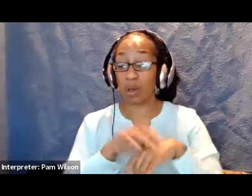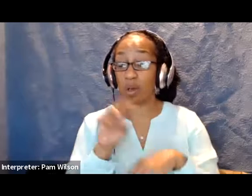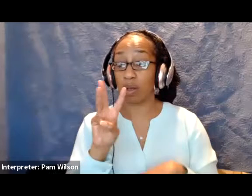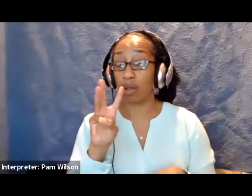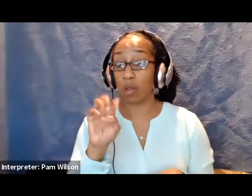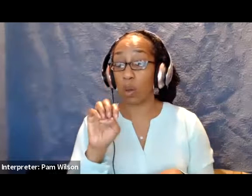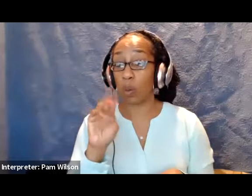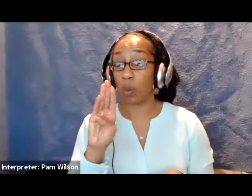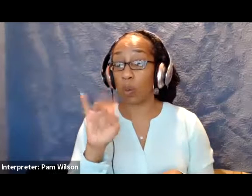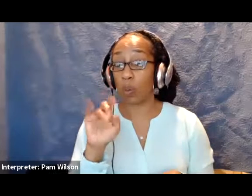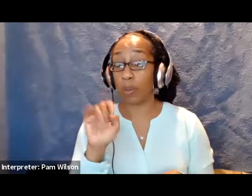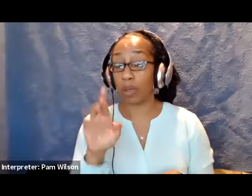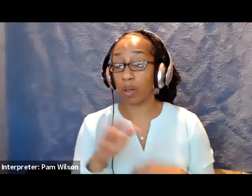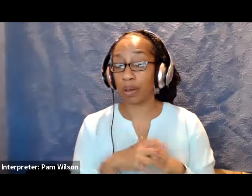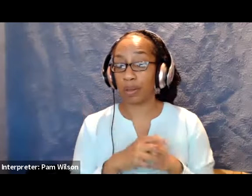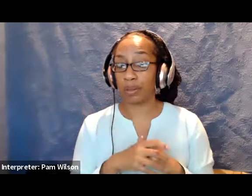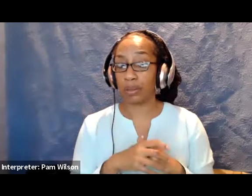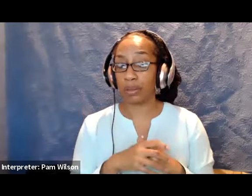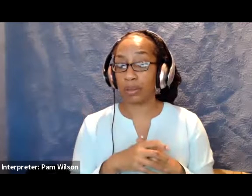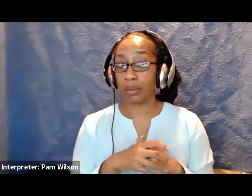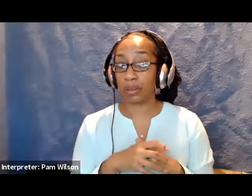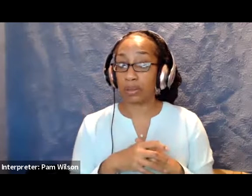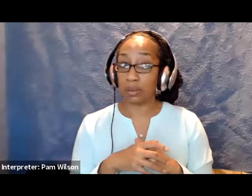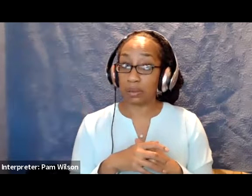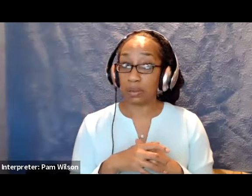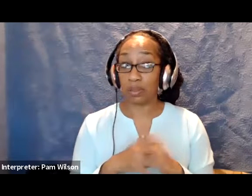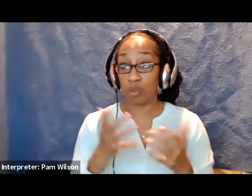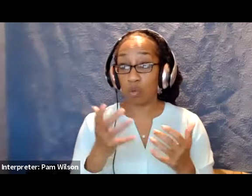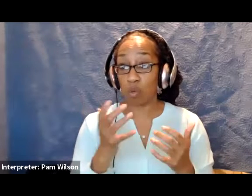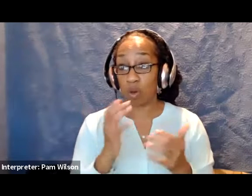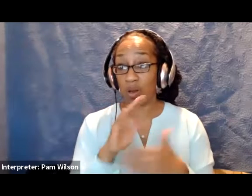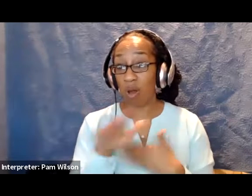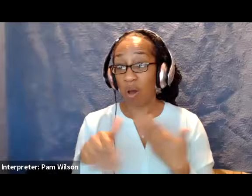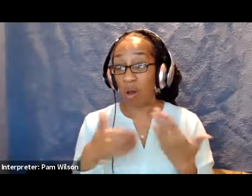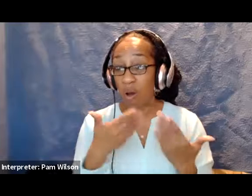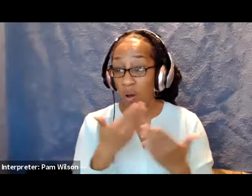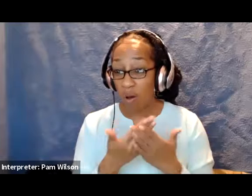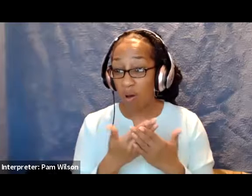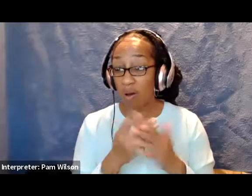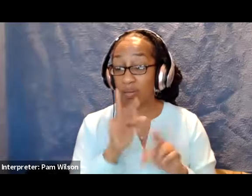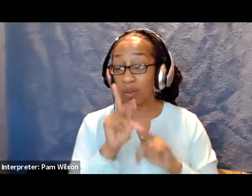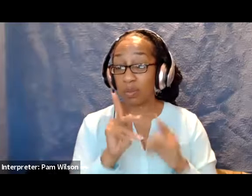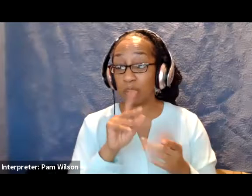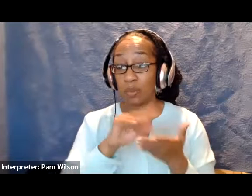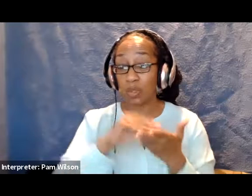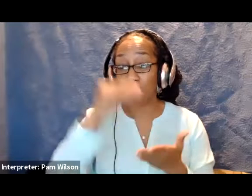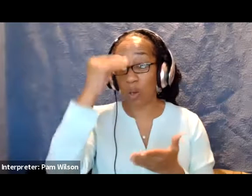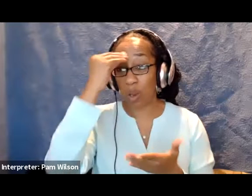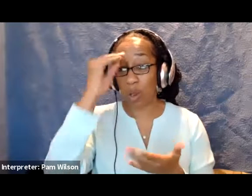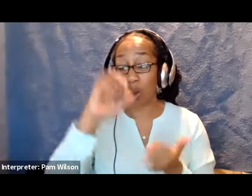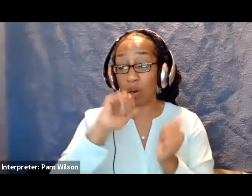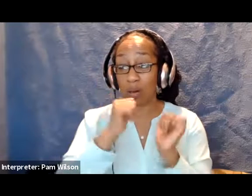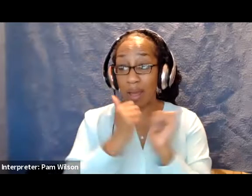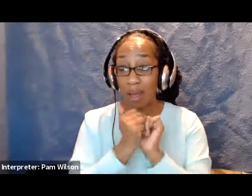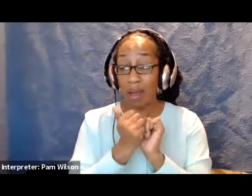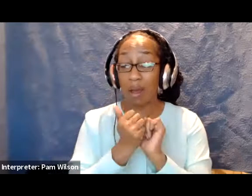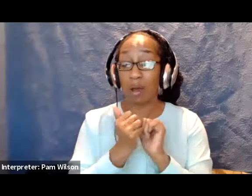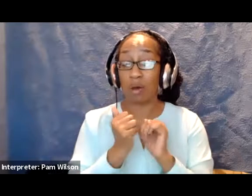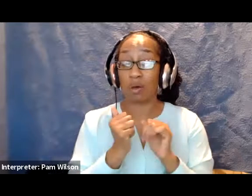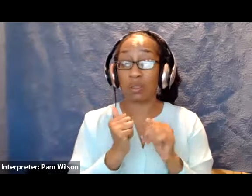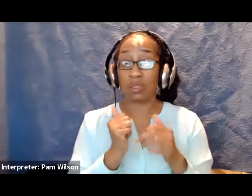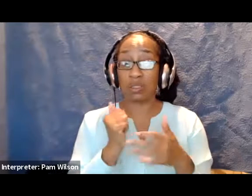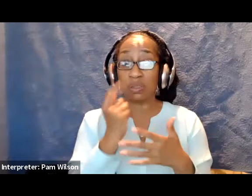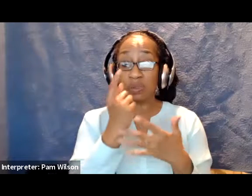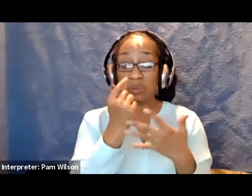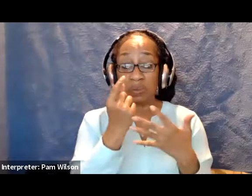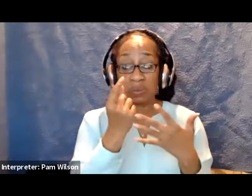You may not want all of your executives to have to learn how to go through this process of clicking all of these